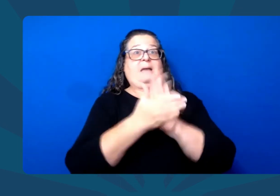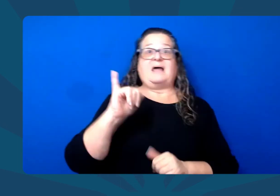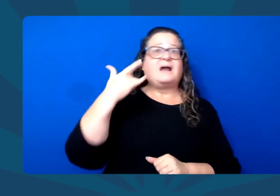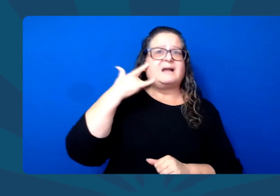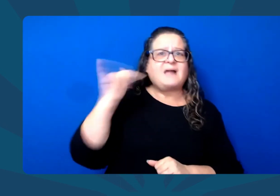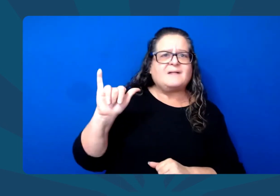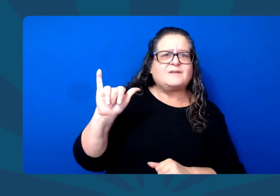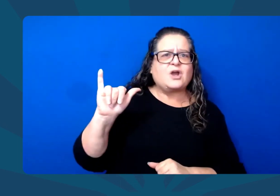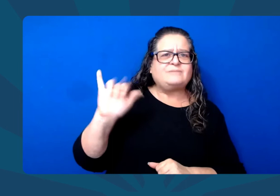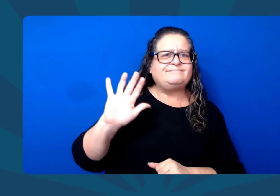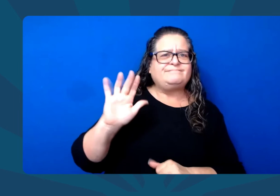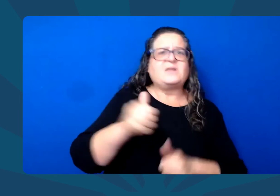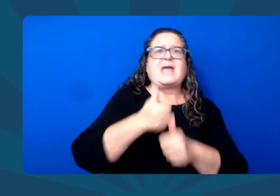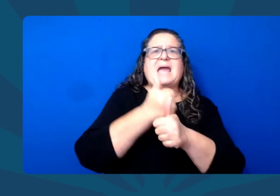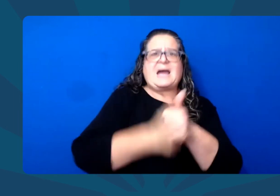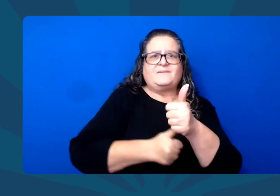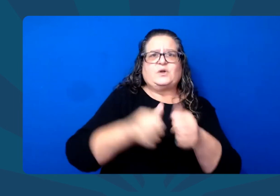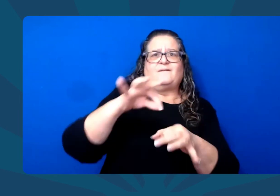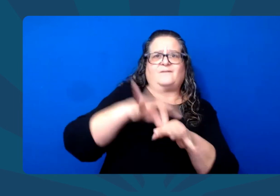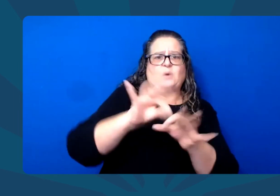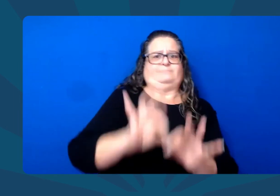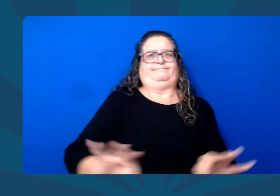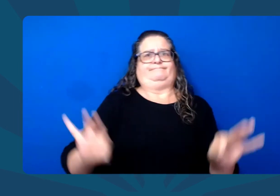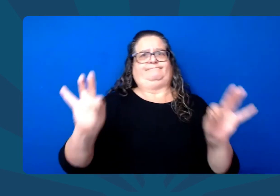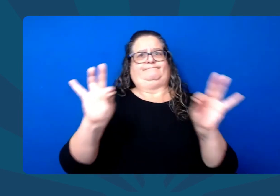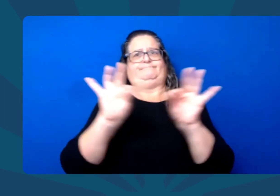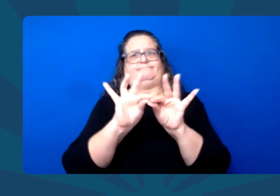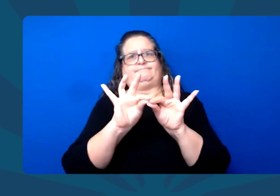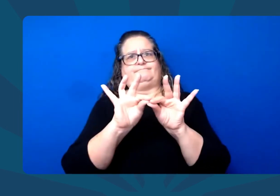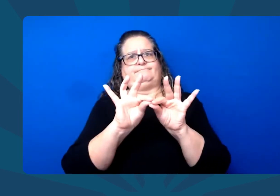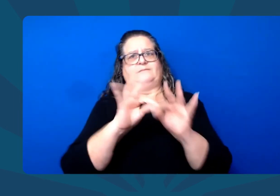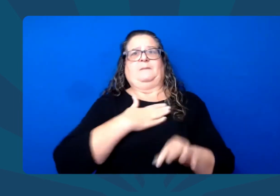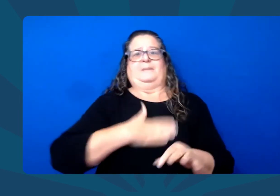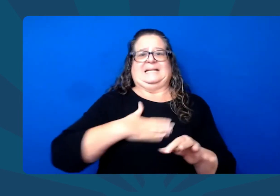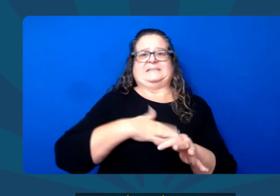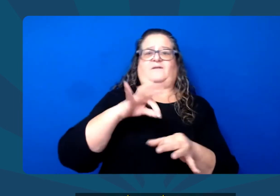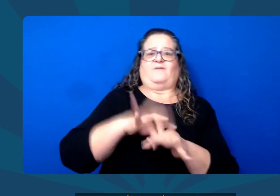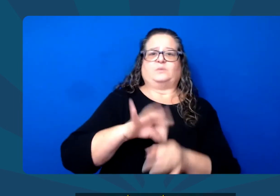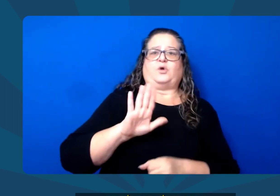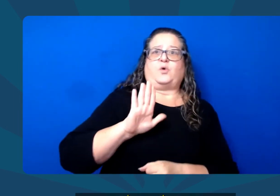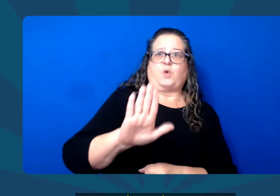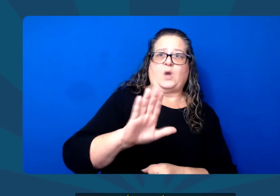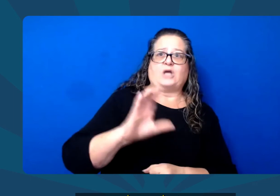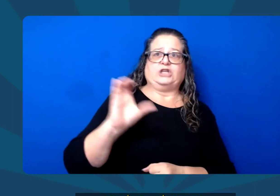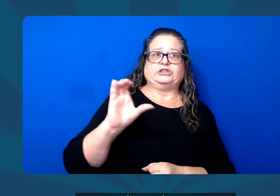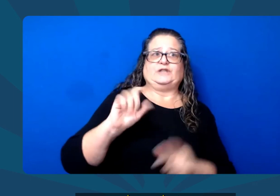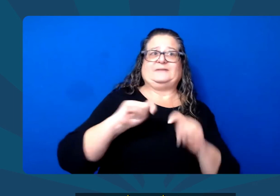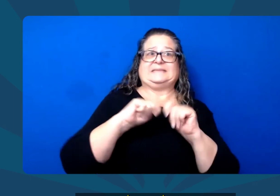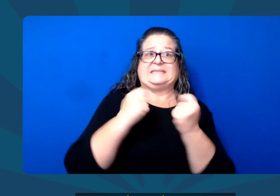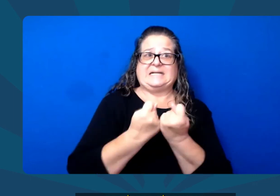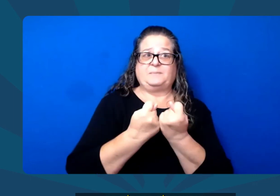turning Arizona into California. Every vote matters, so please elect